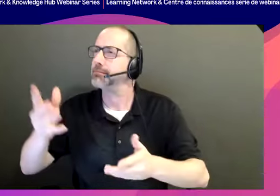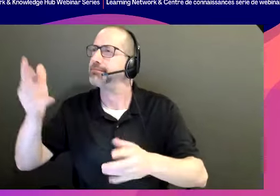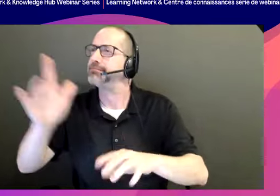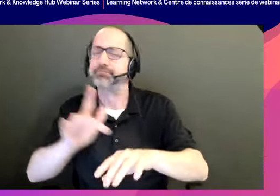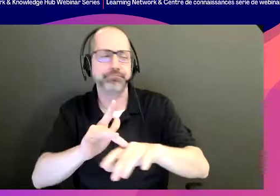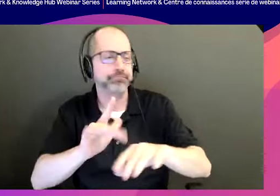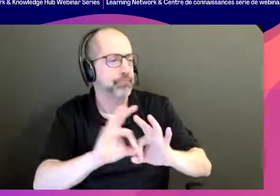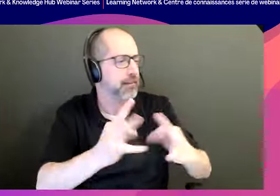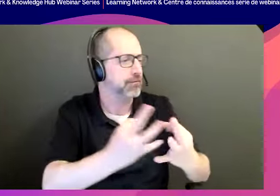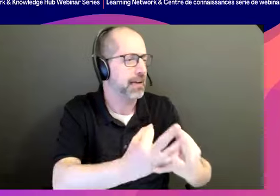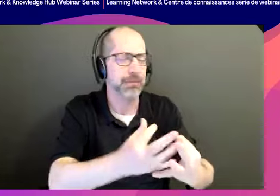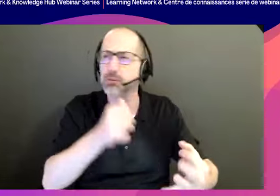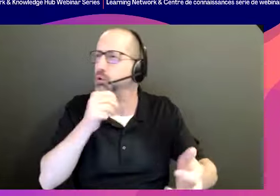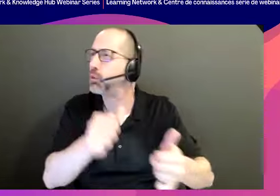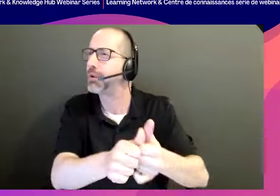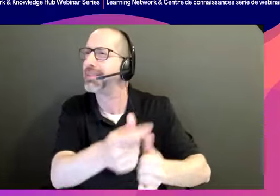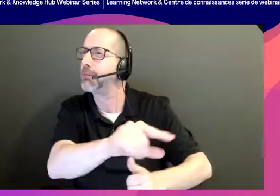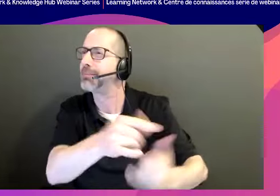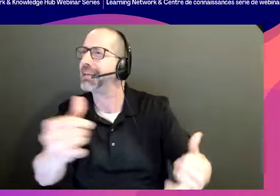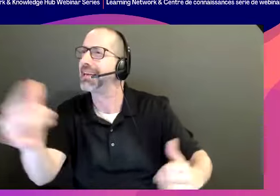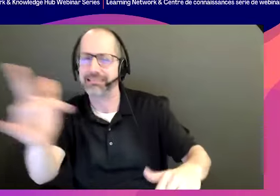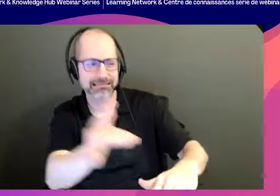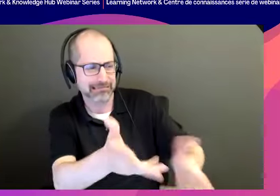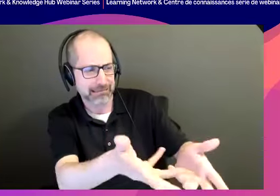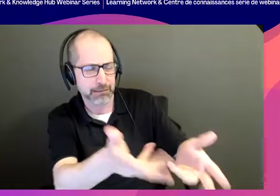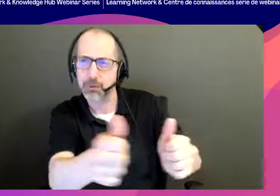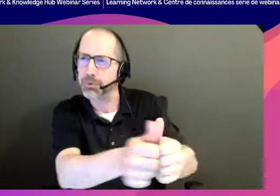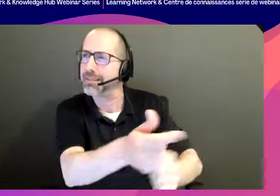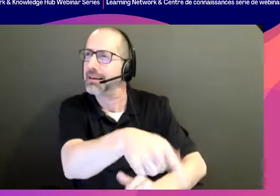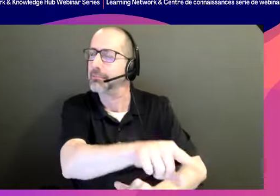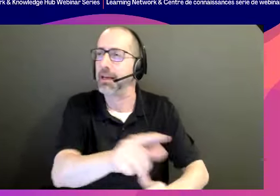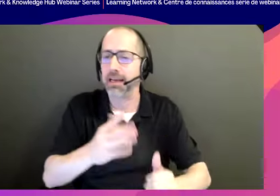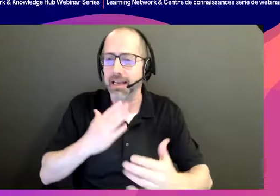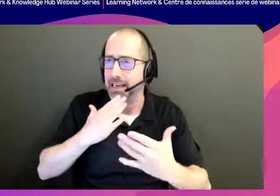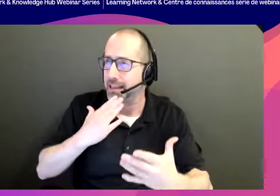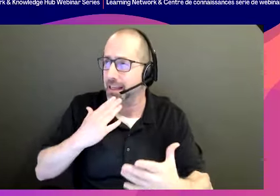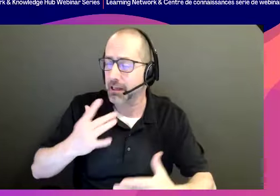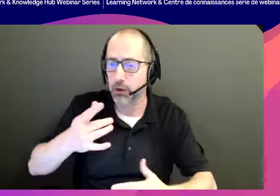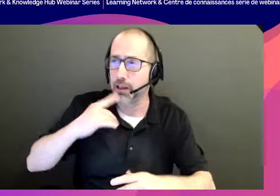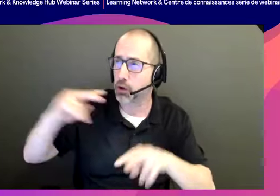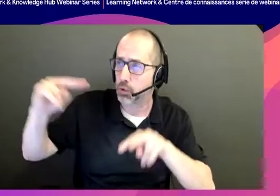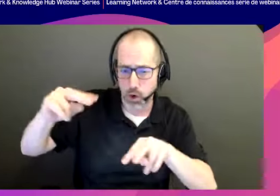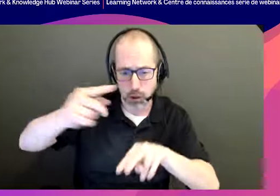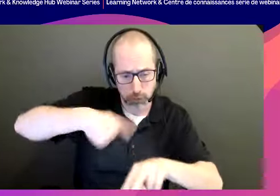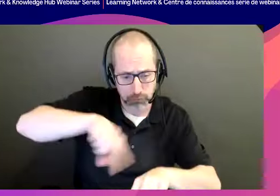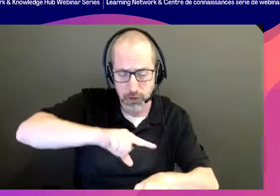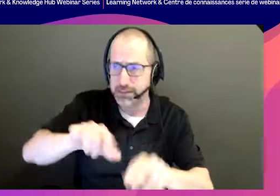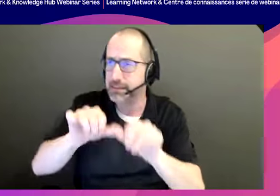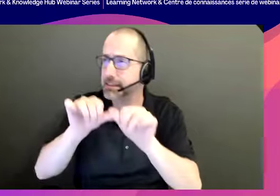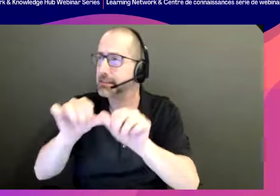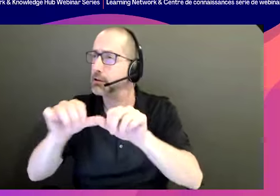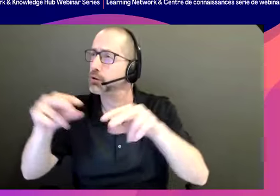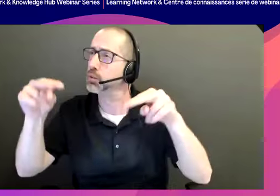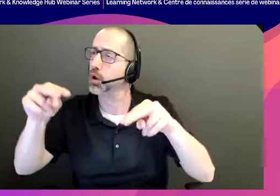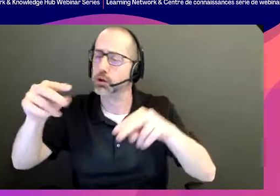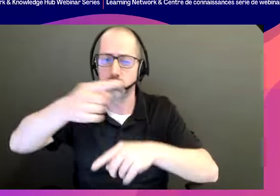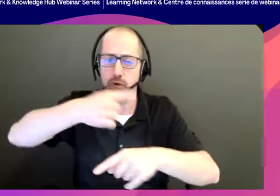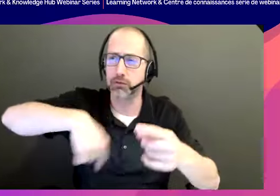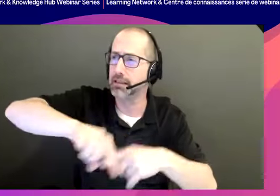as we are not with them today. And I just say thank you for watching over us, and that you continue watching over us, all